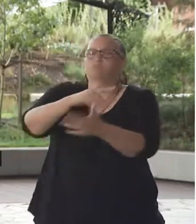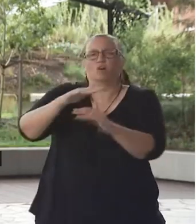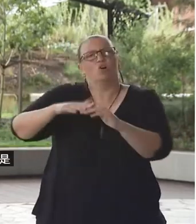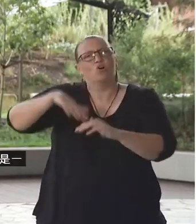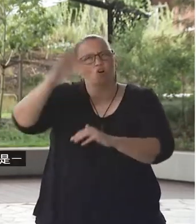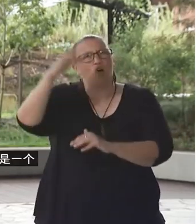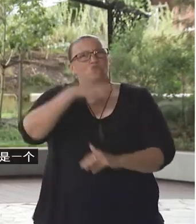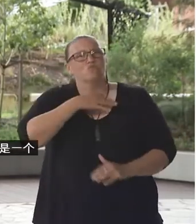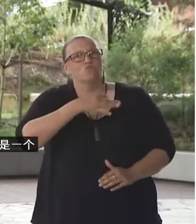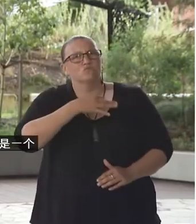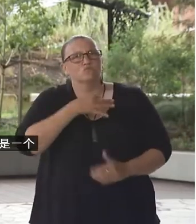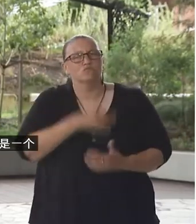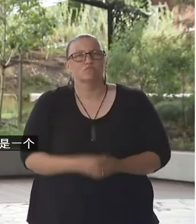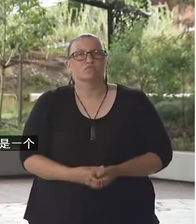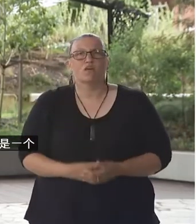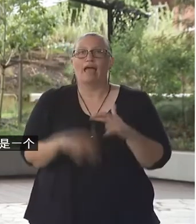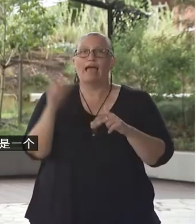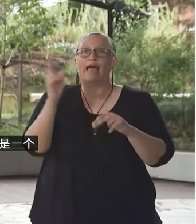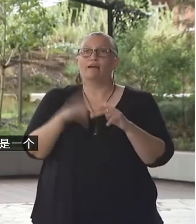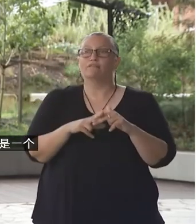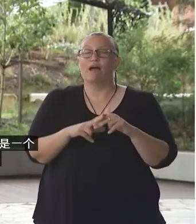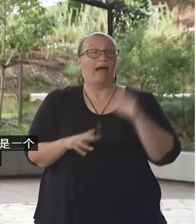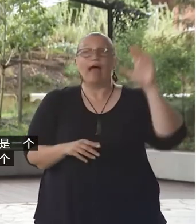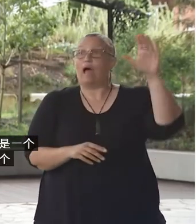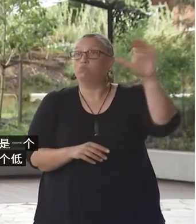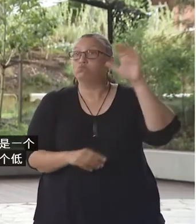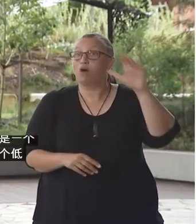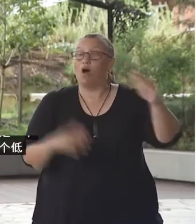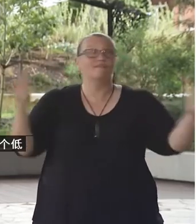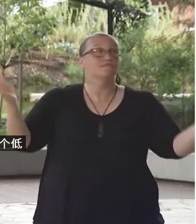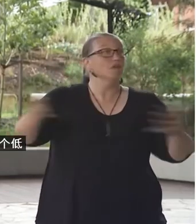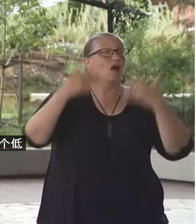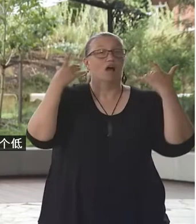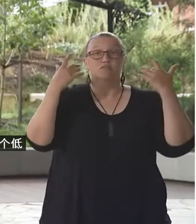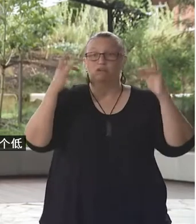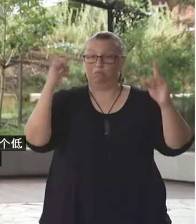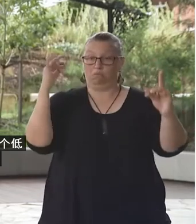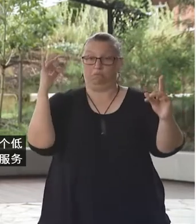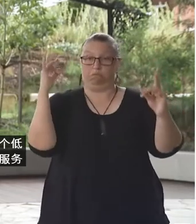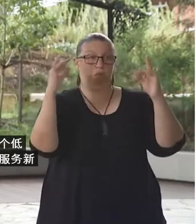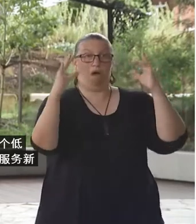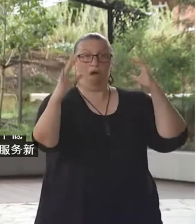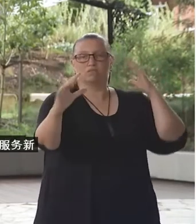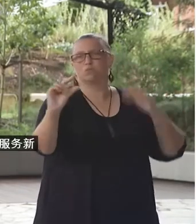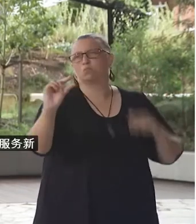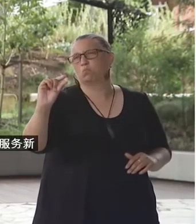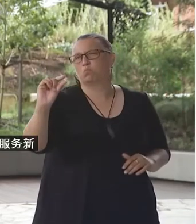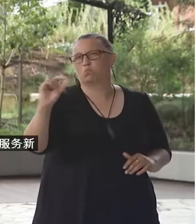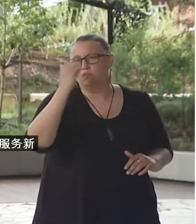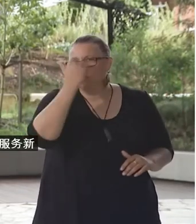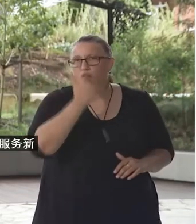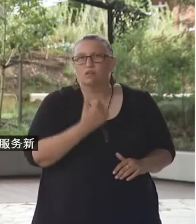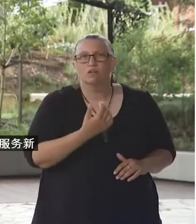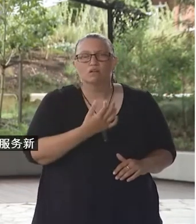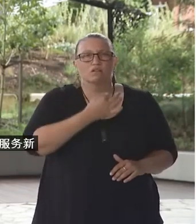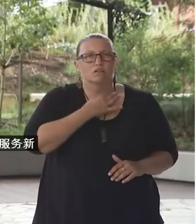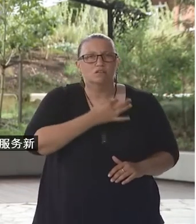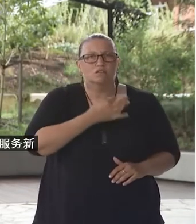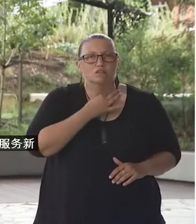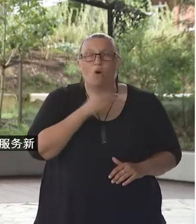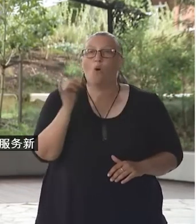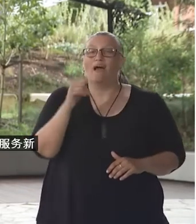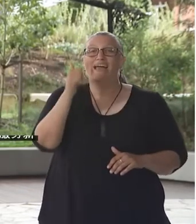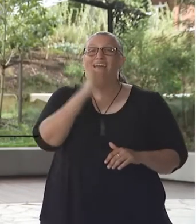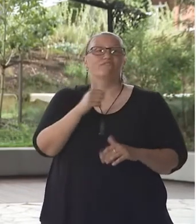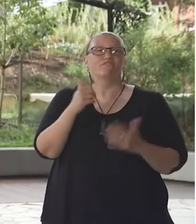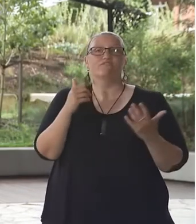your risk. If it was a fleeting outdoor exposure, it's a low risk. Or if you've got a Service New South Wales ping that